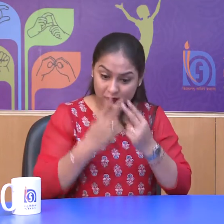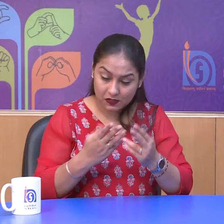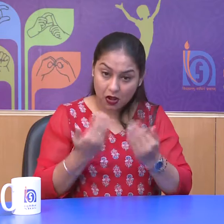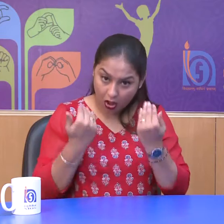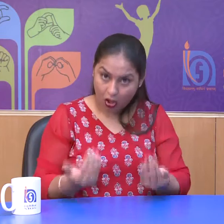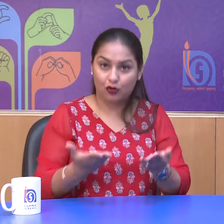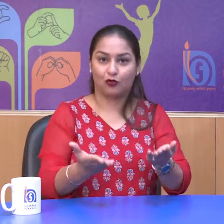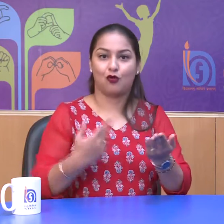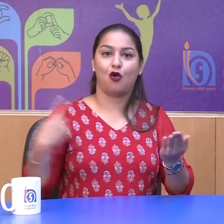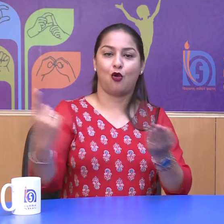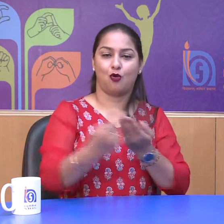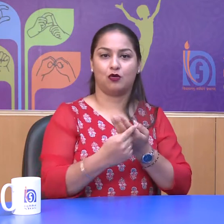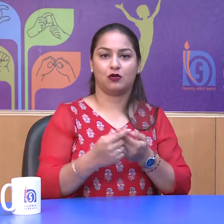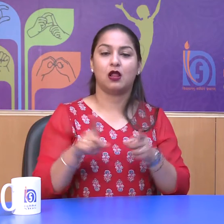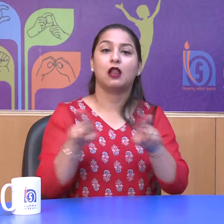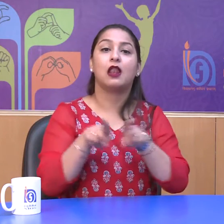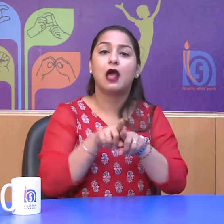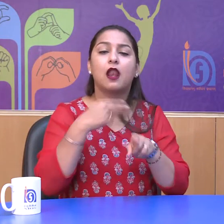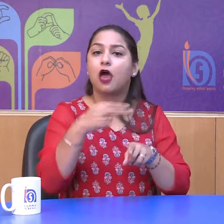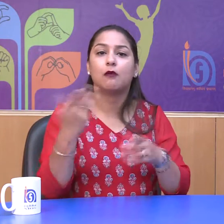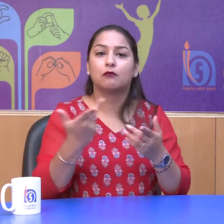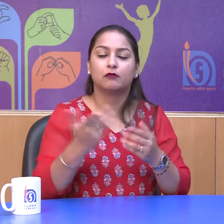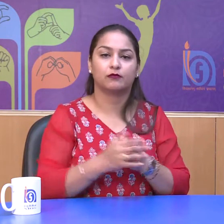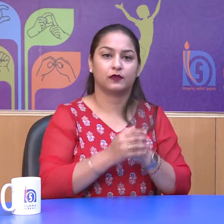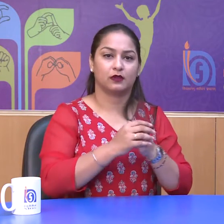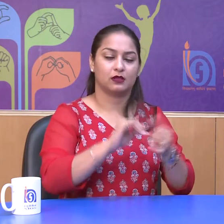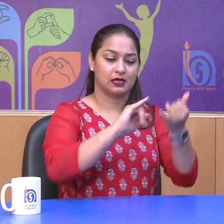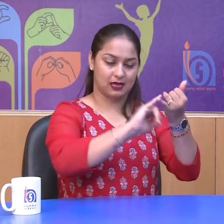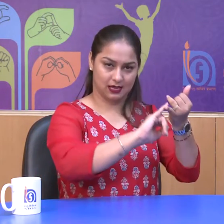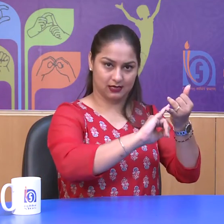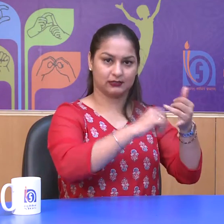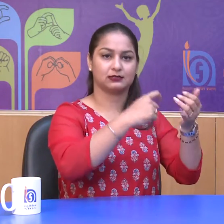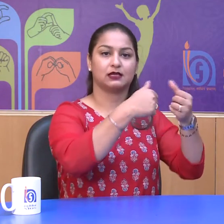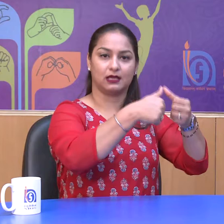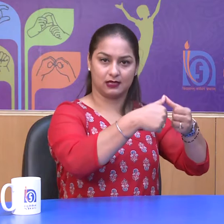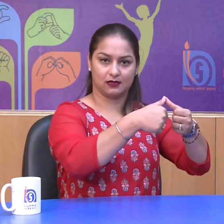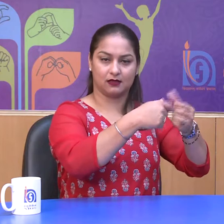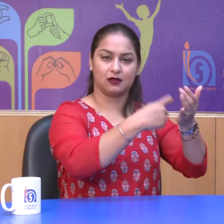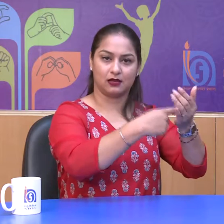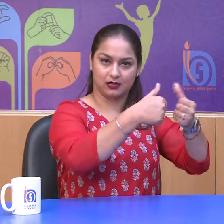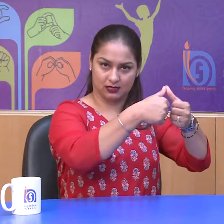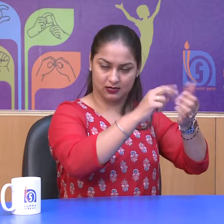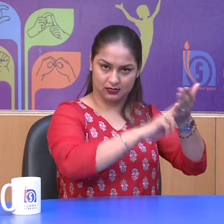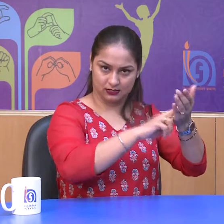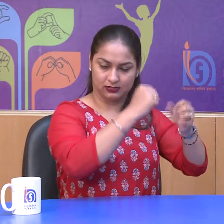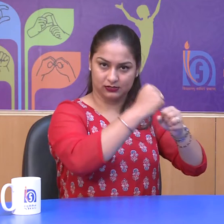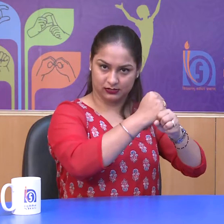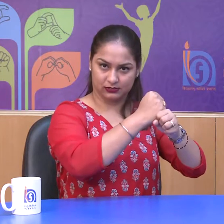like Sarangdhara, S A R A N G